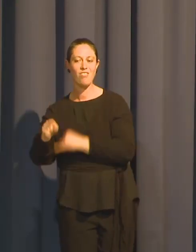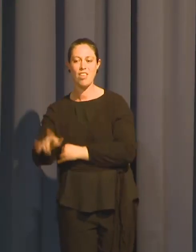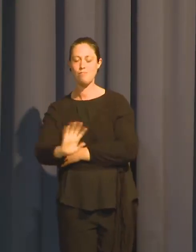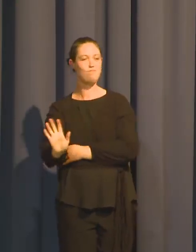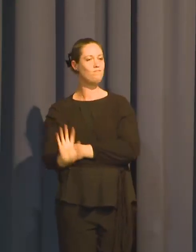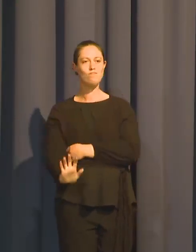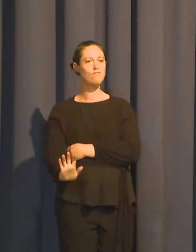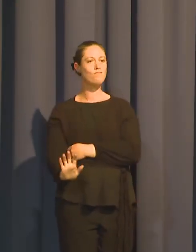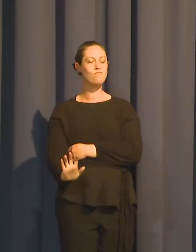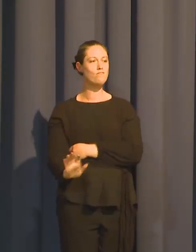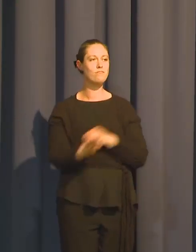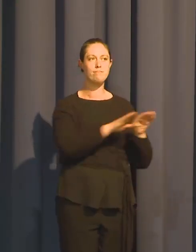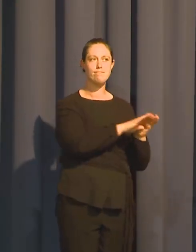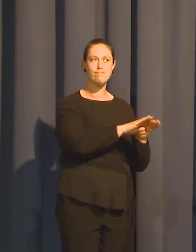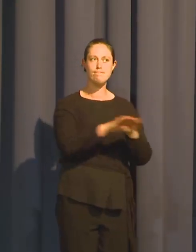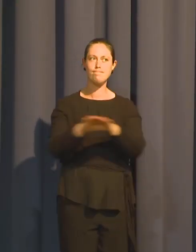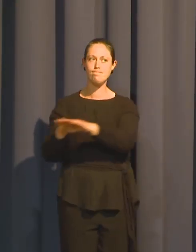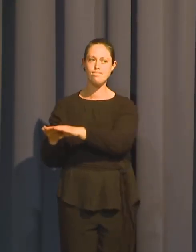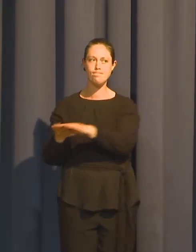some reassurance.